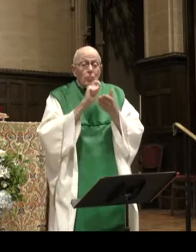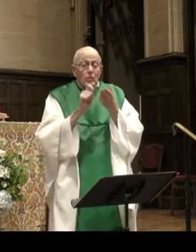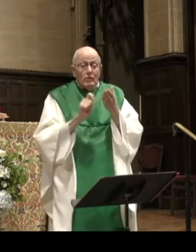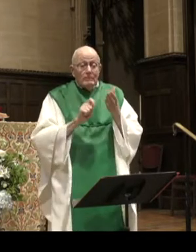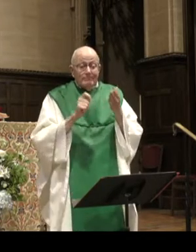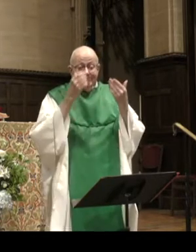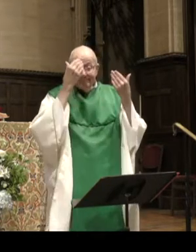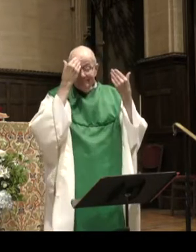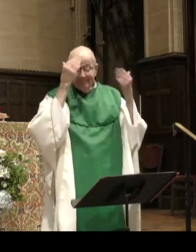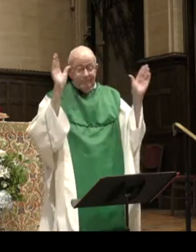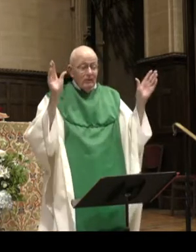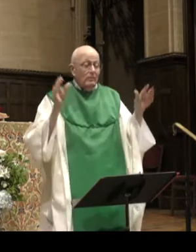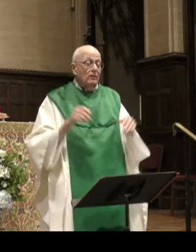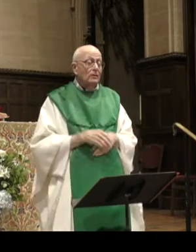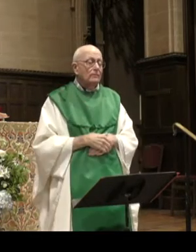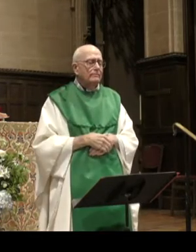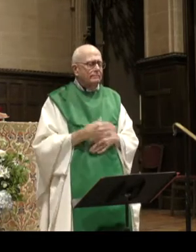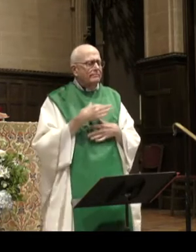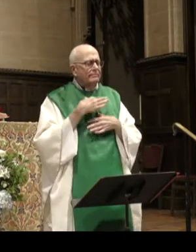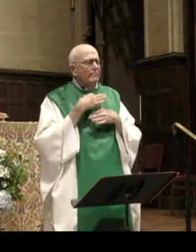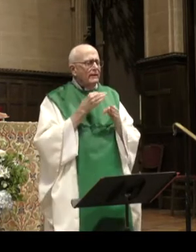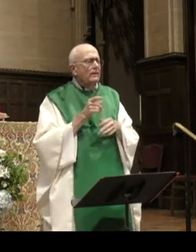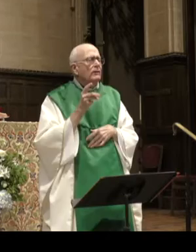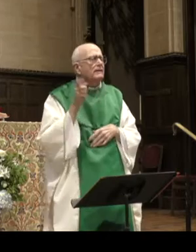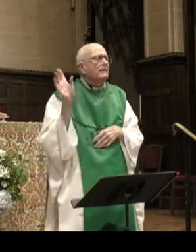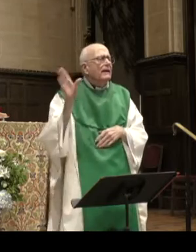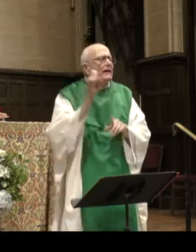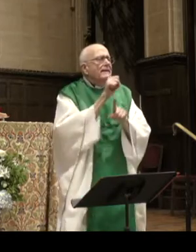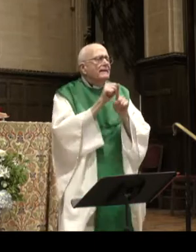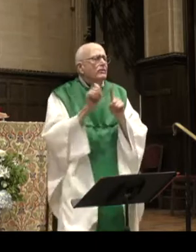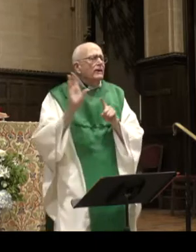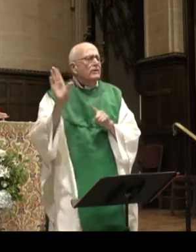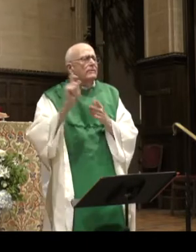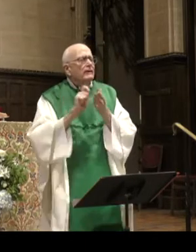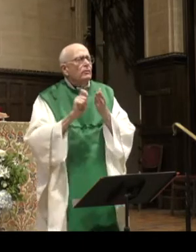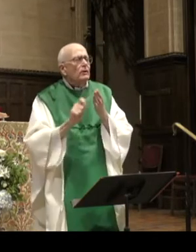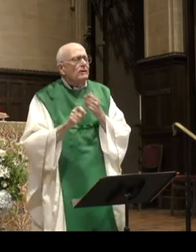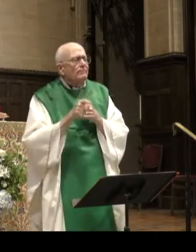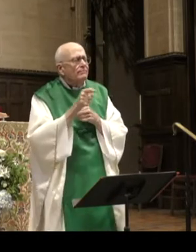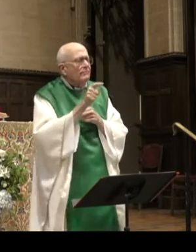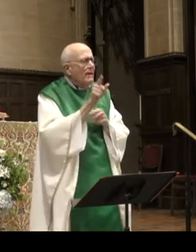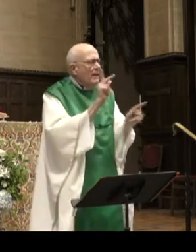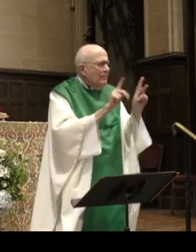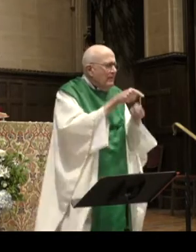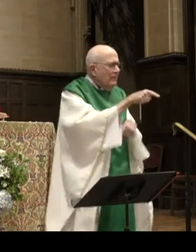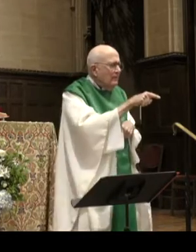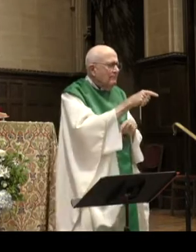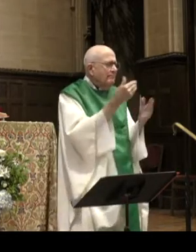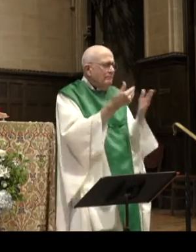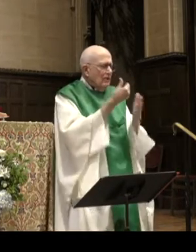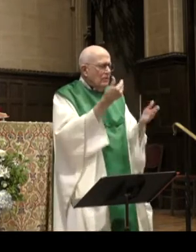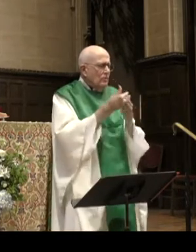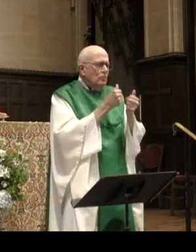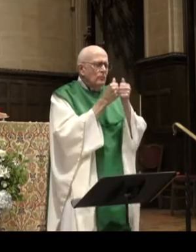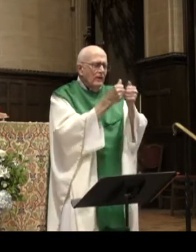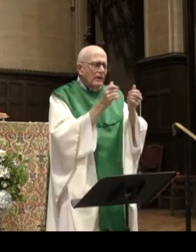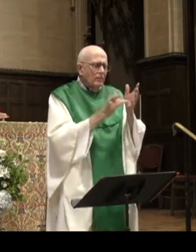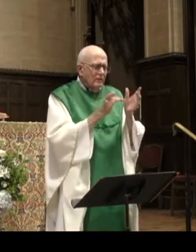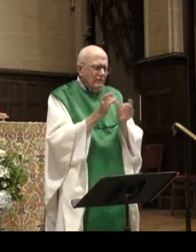So who wrote it? We don't know. What's interesting, the situation he is writing for, the people there, they were new